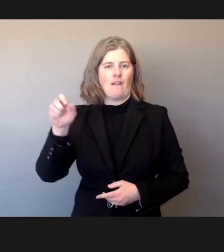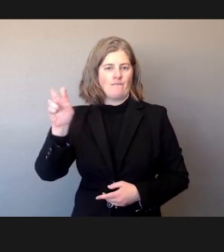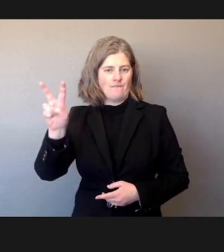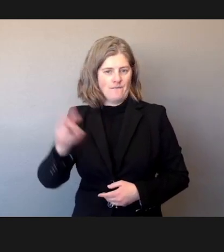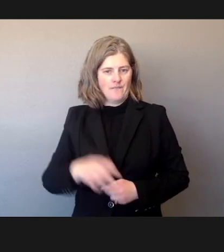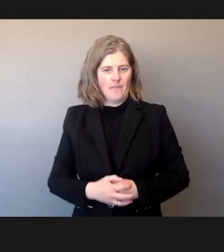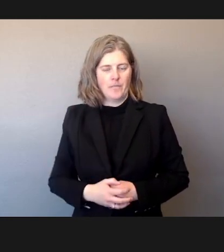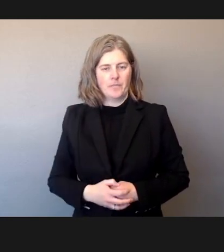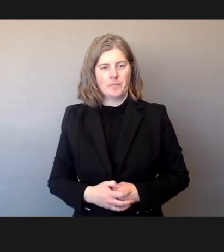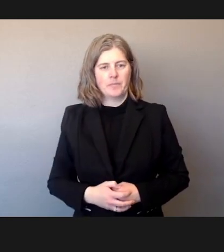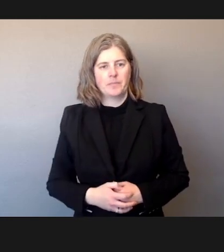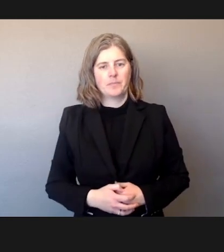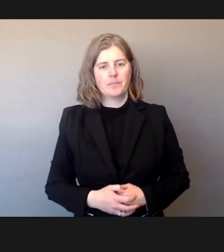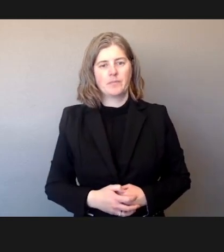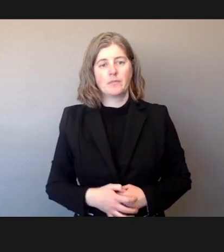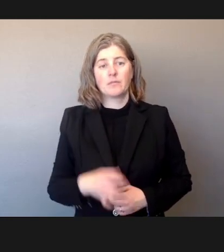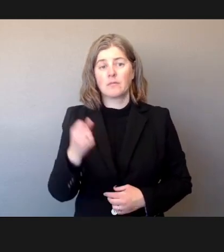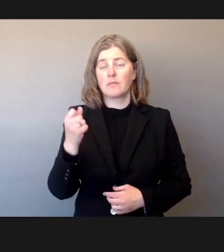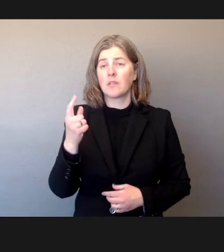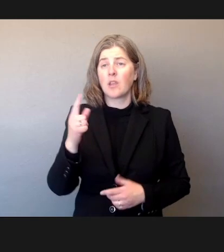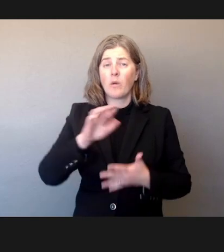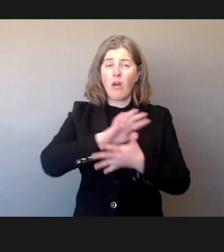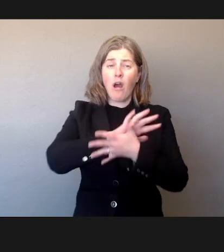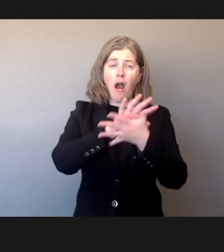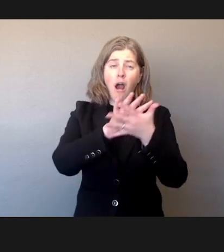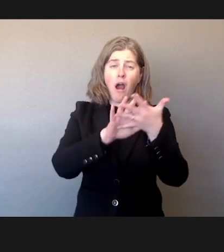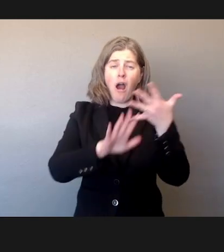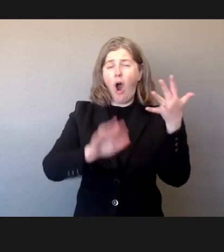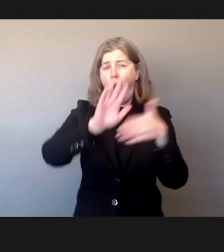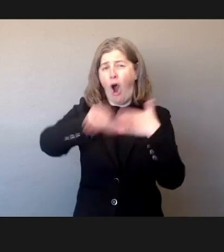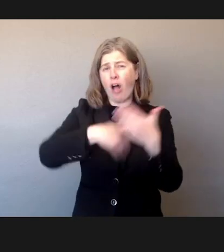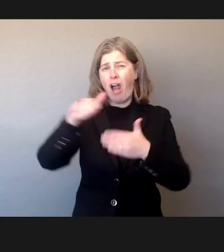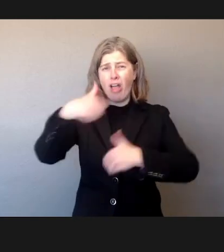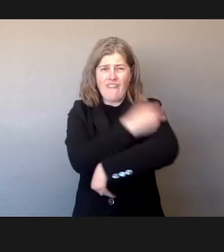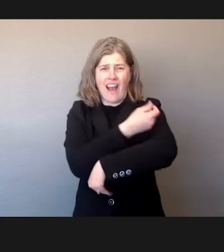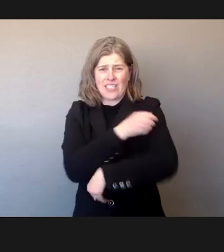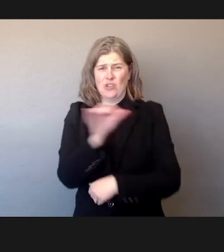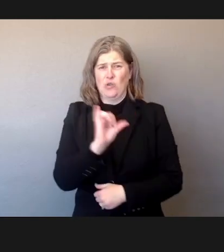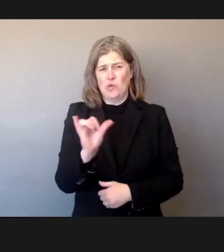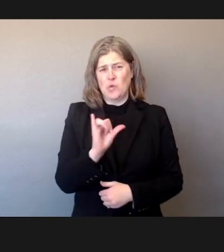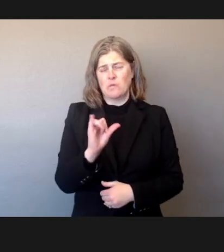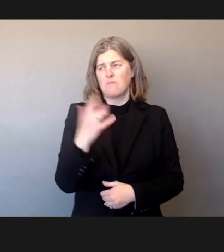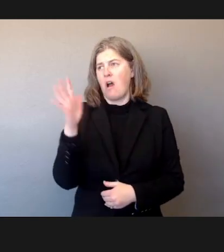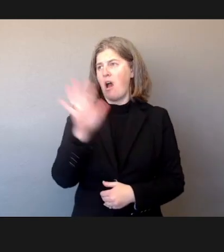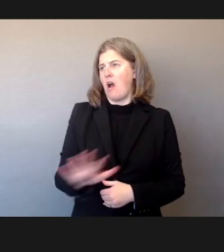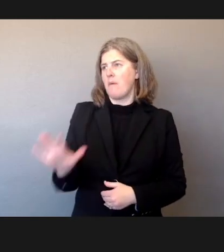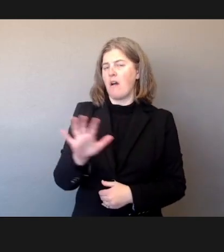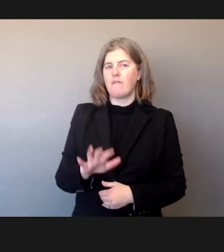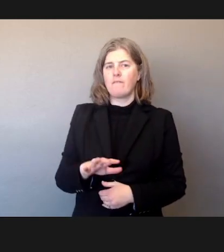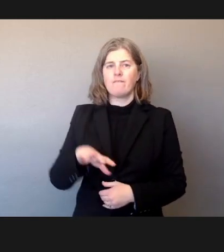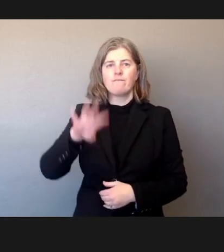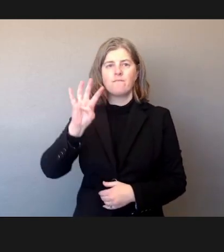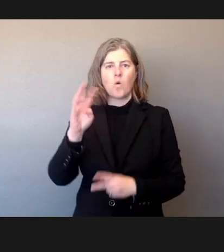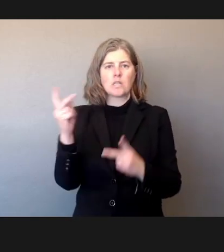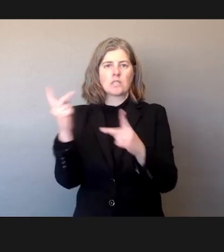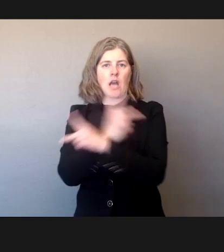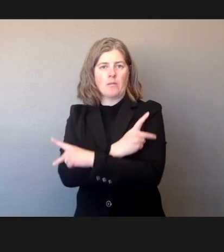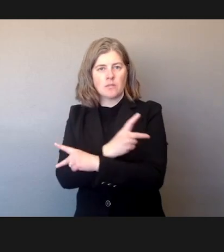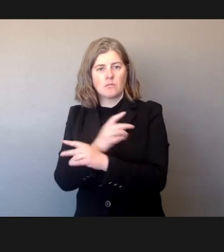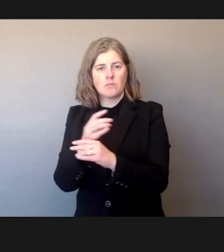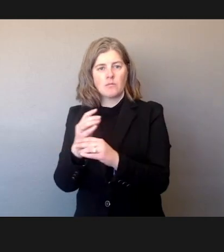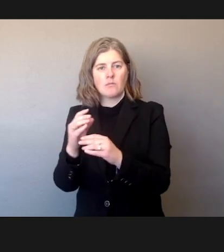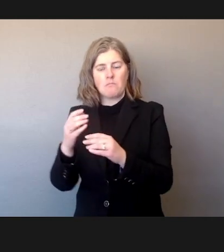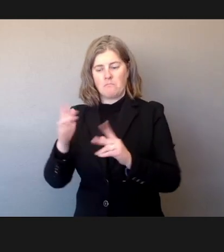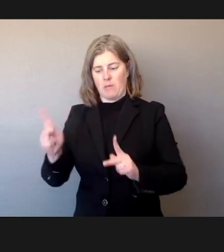VAERS.hhs.gov. And so with all the other vaccines too, there's always about 4 times as many individual reports